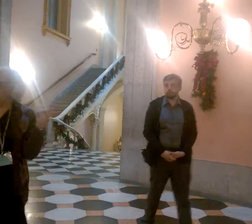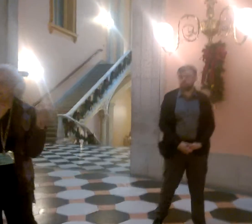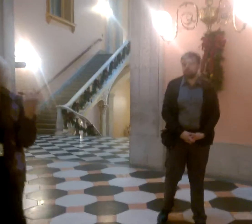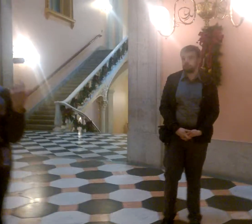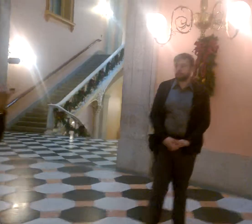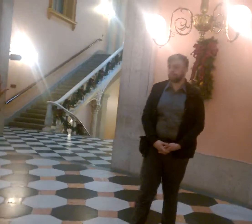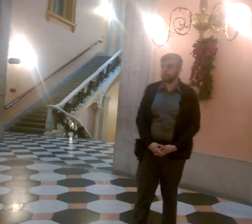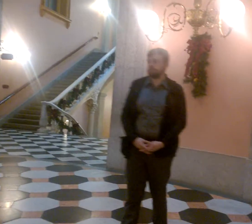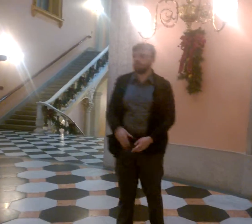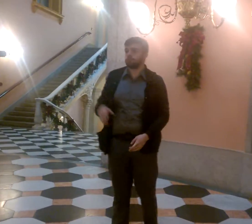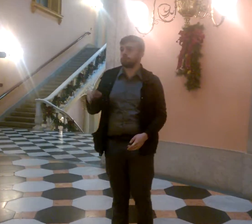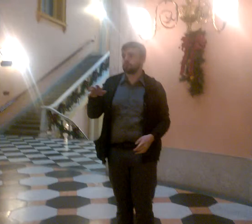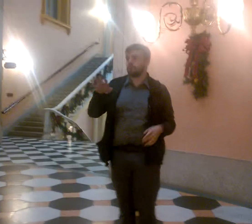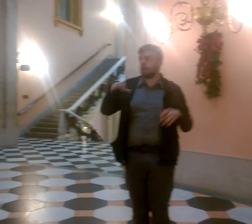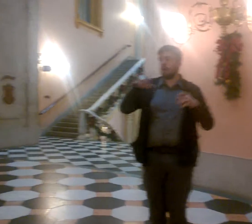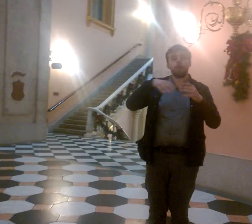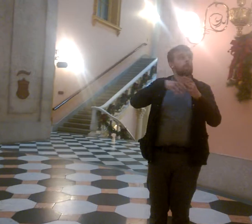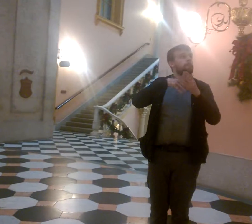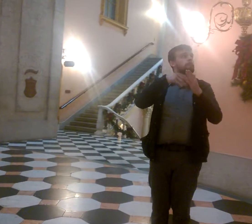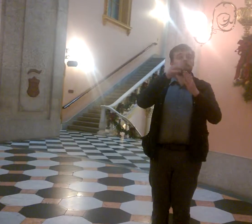This painting